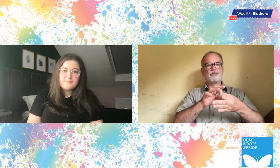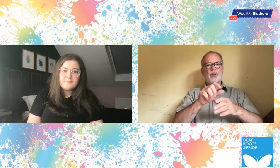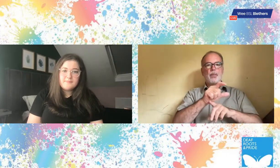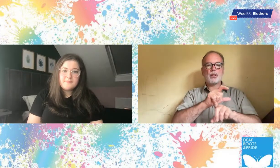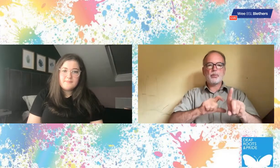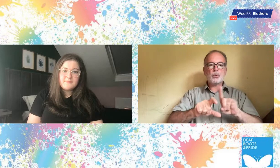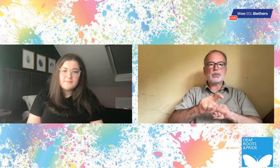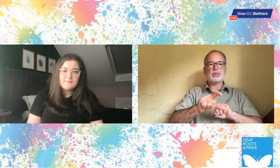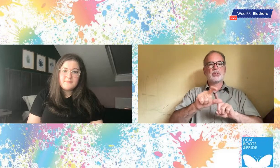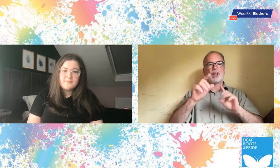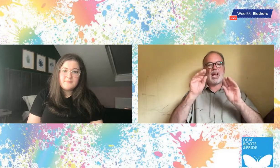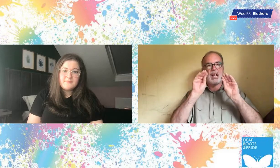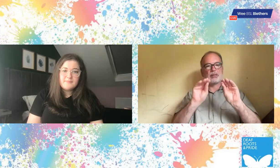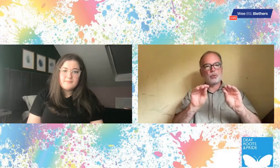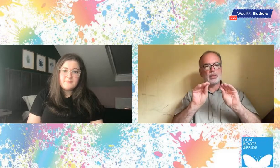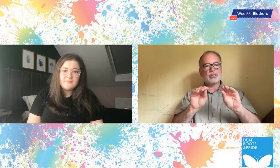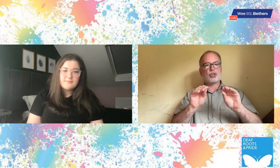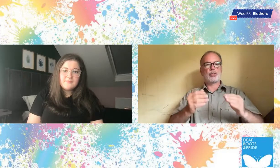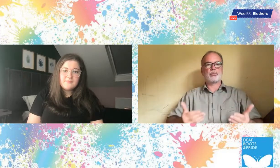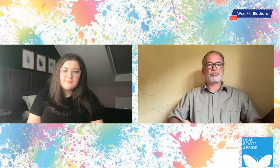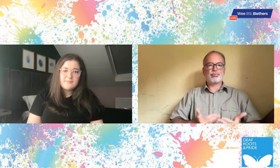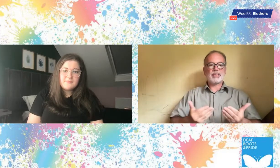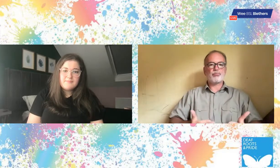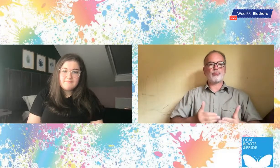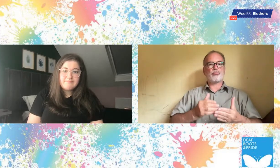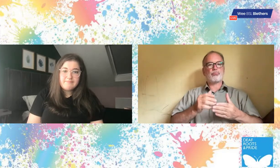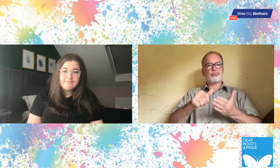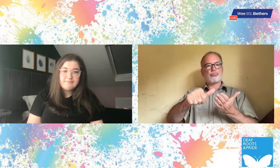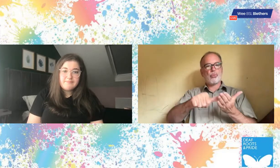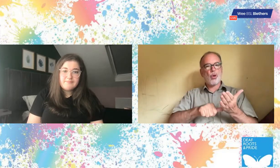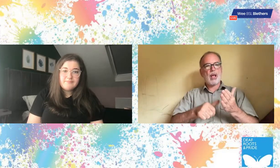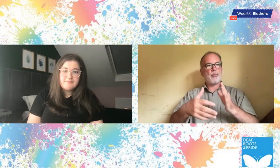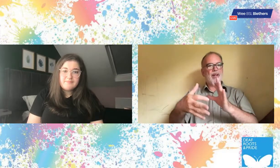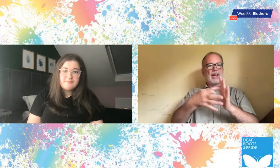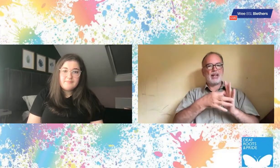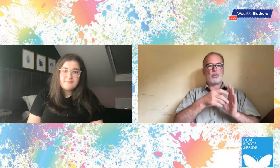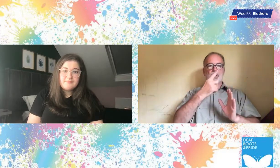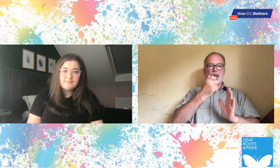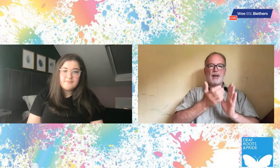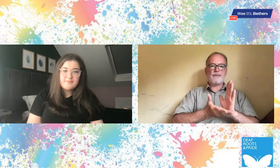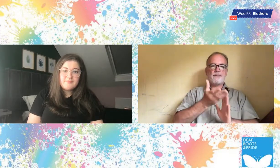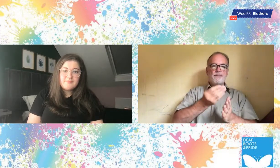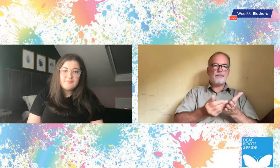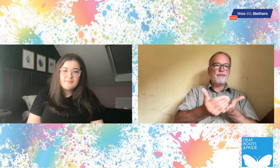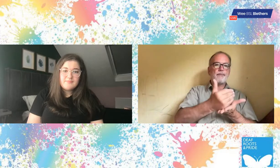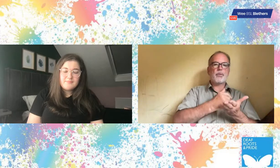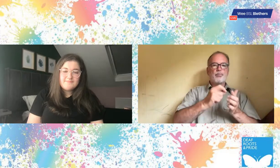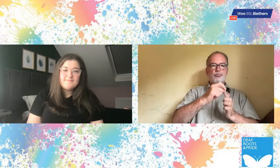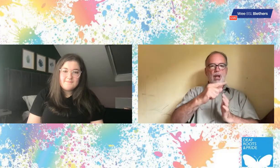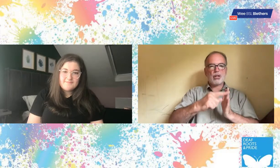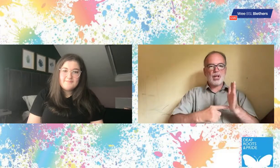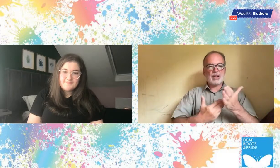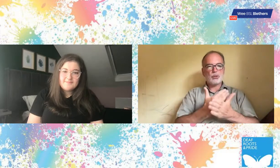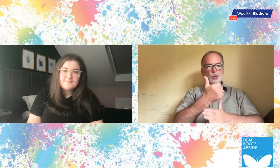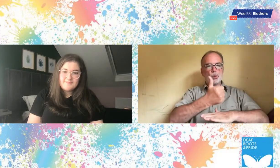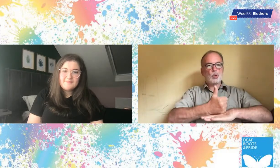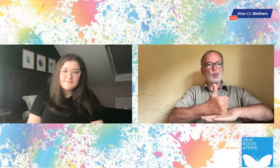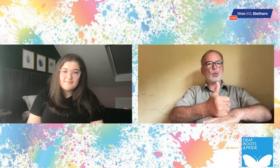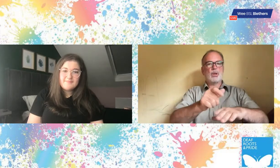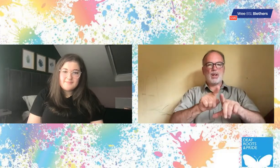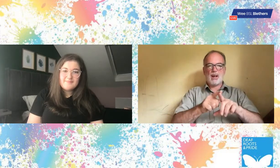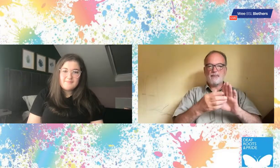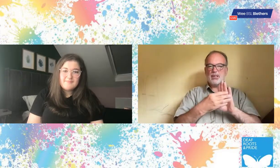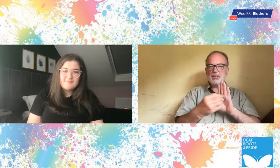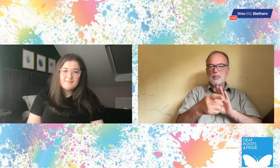to attract donations in order to support the animals and begin to do outreach and